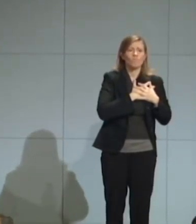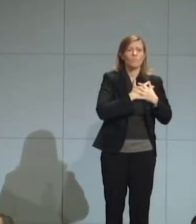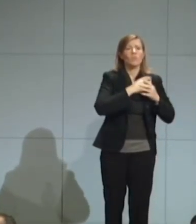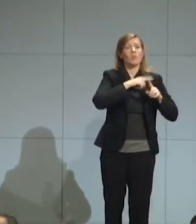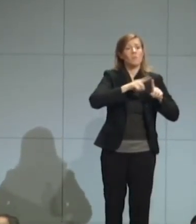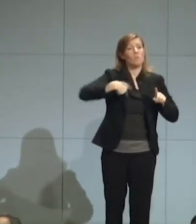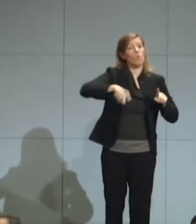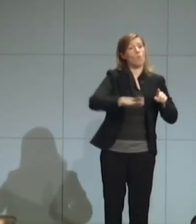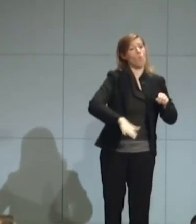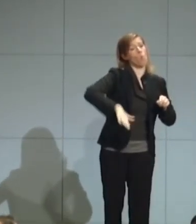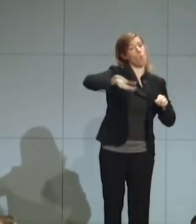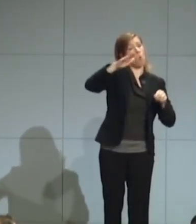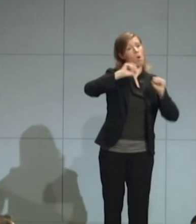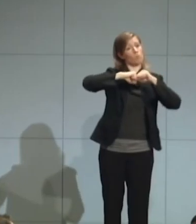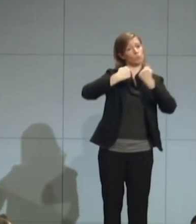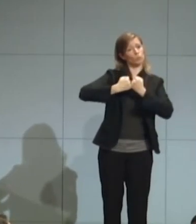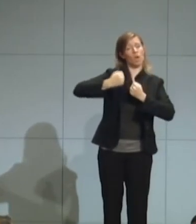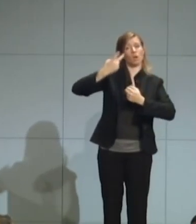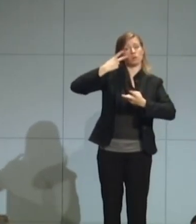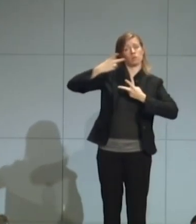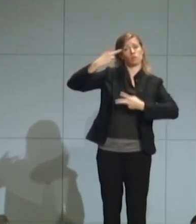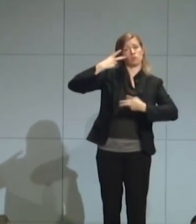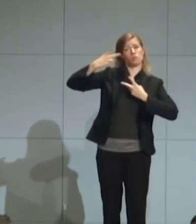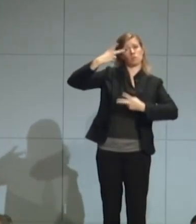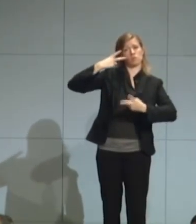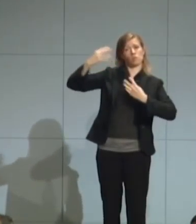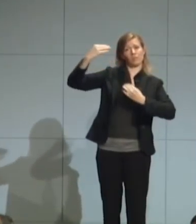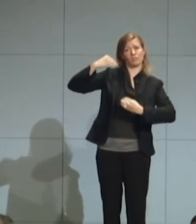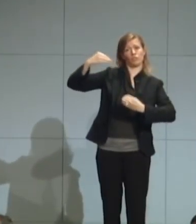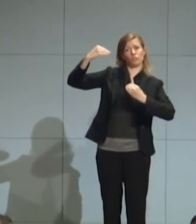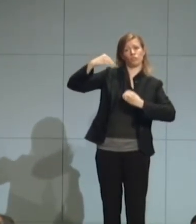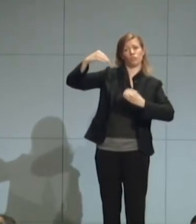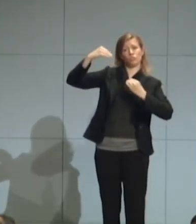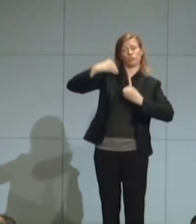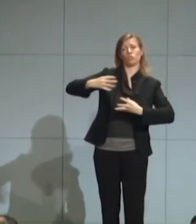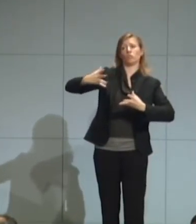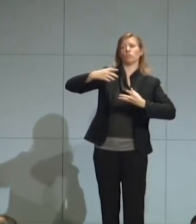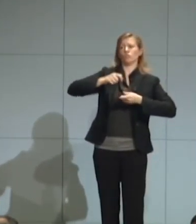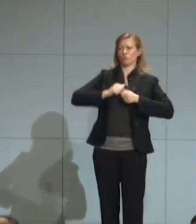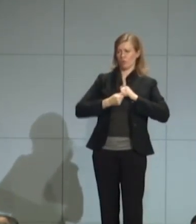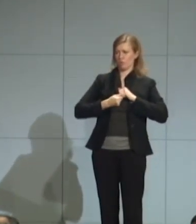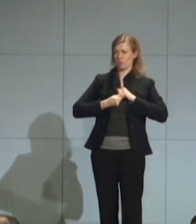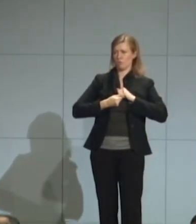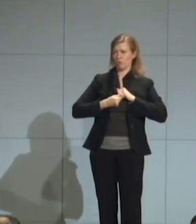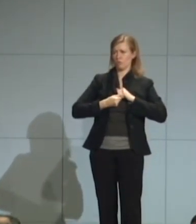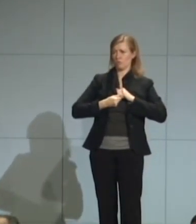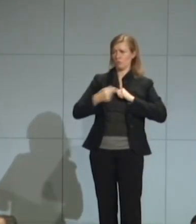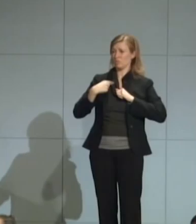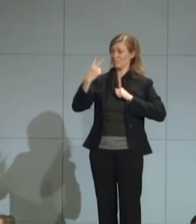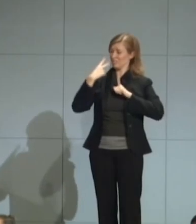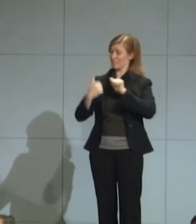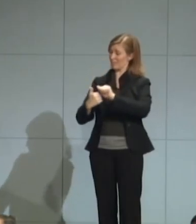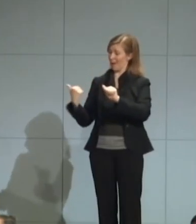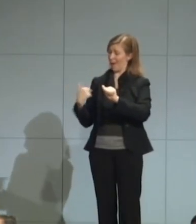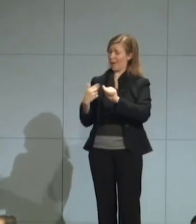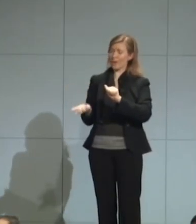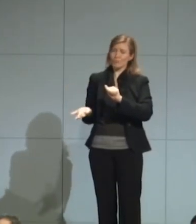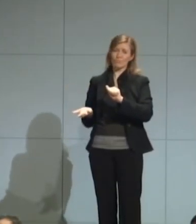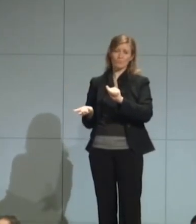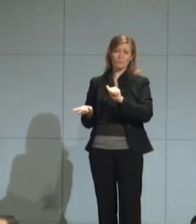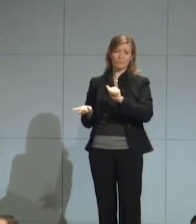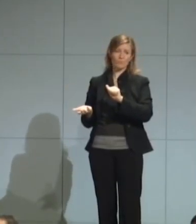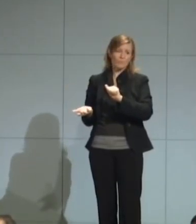only Egyptians, but others in Africa, he did not refer to them as inferiors. Now, the Greeks thought everybody that wasn't Greek